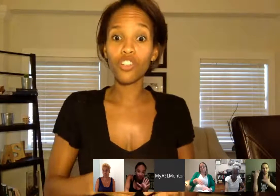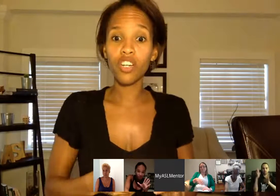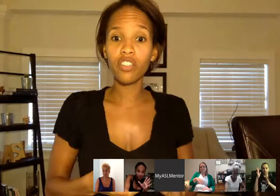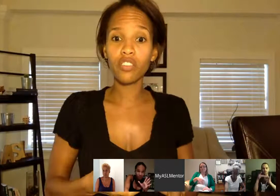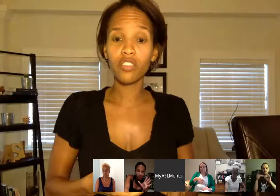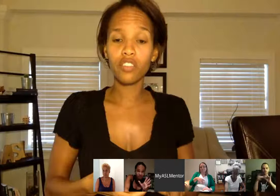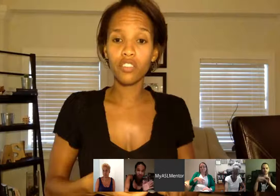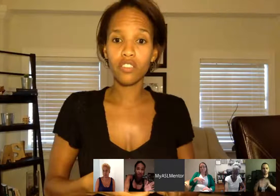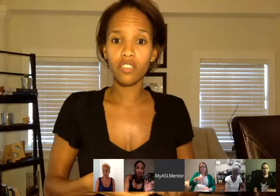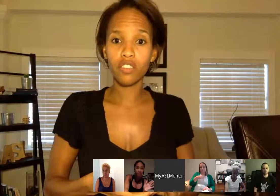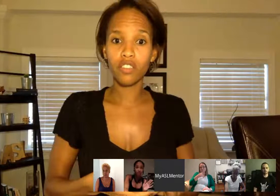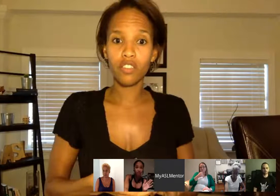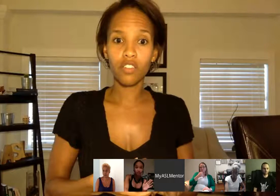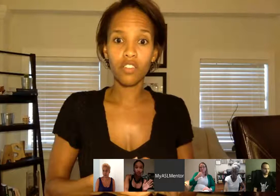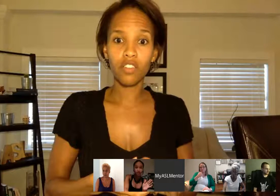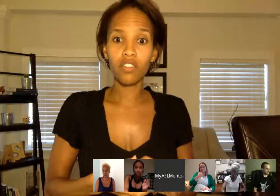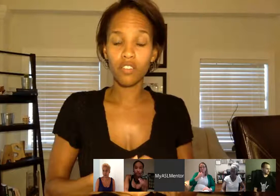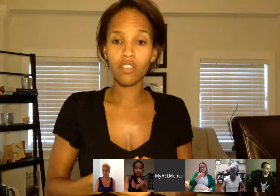Patricia?